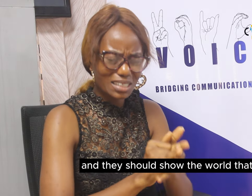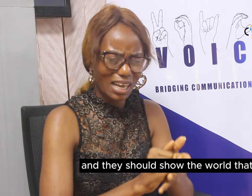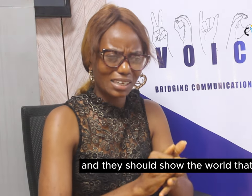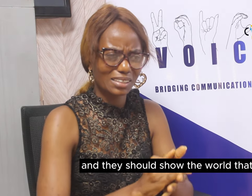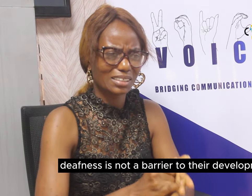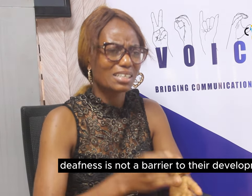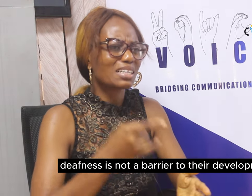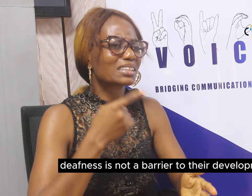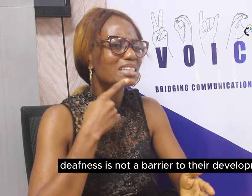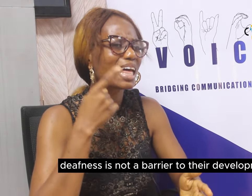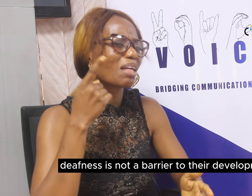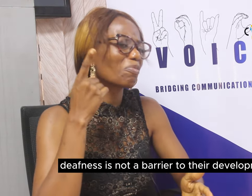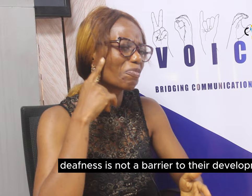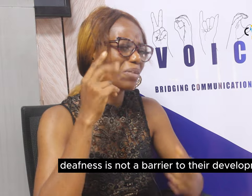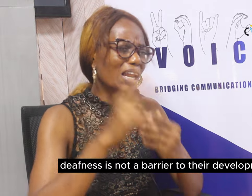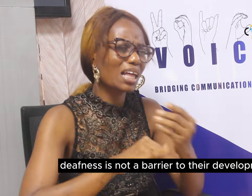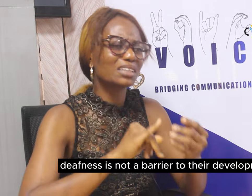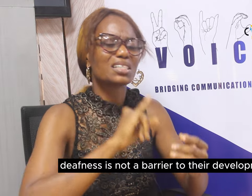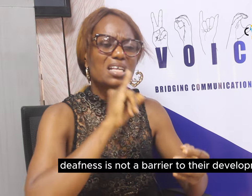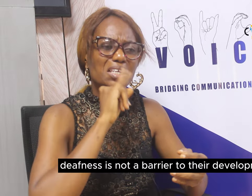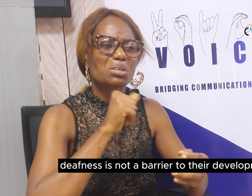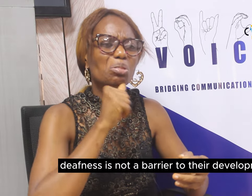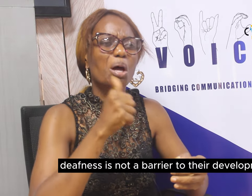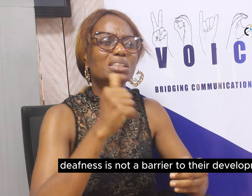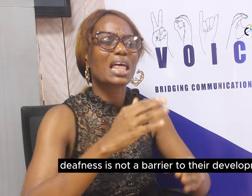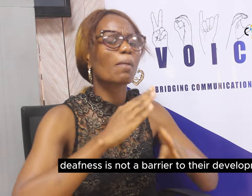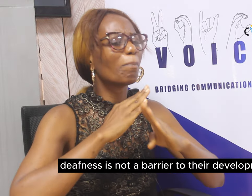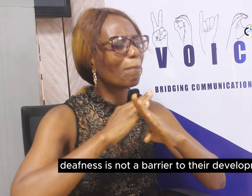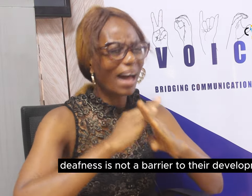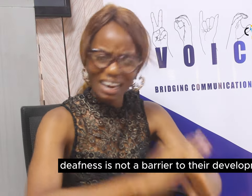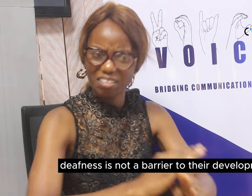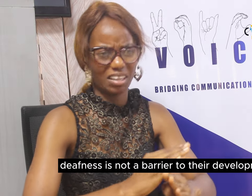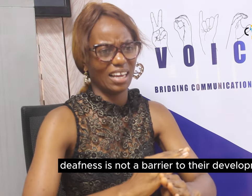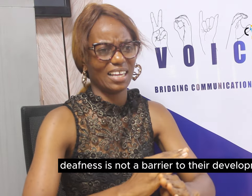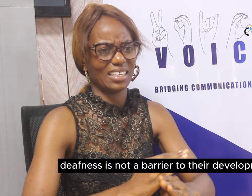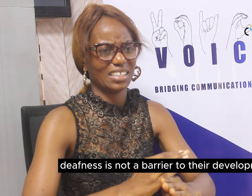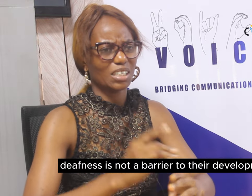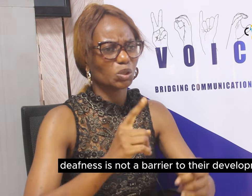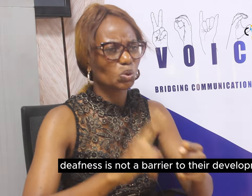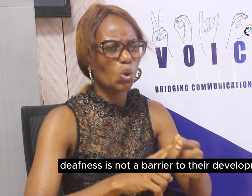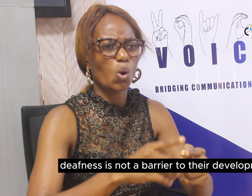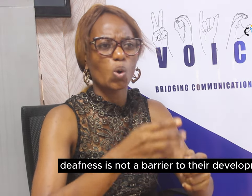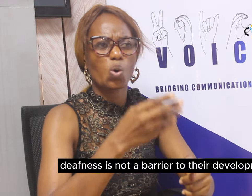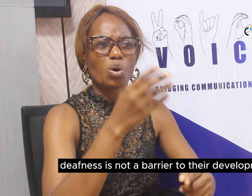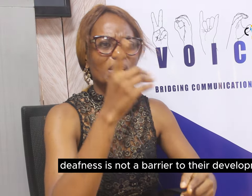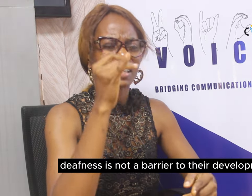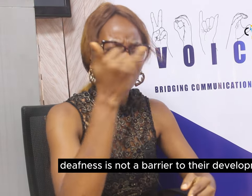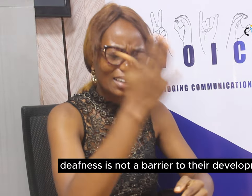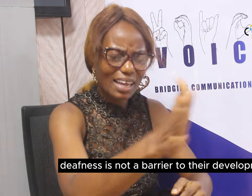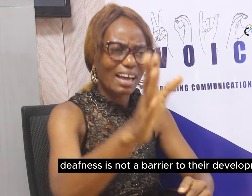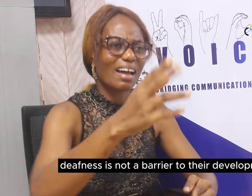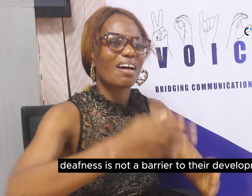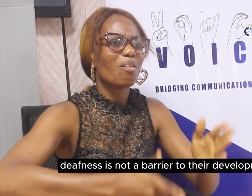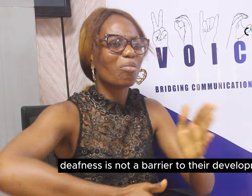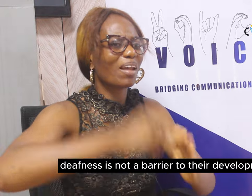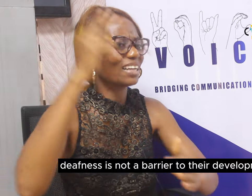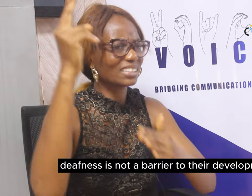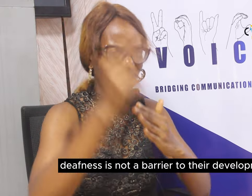monster. They let it get a barrier to their latter